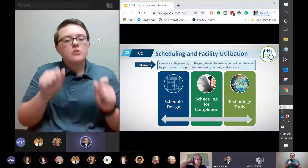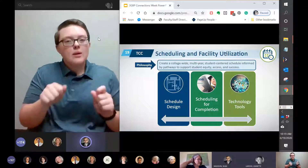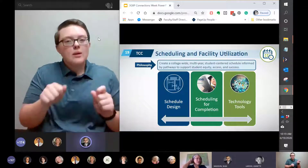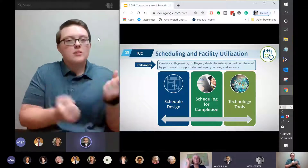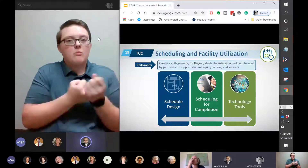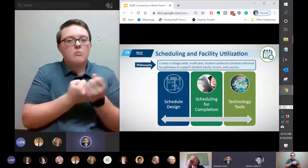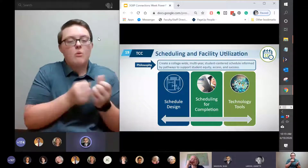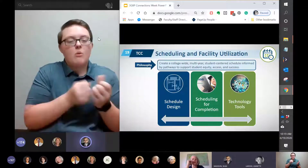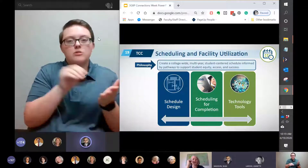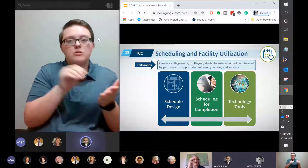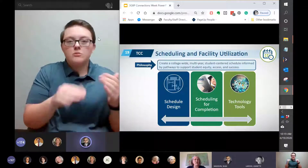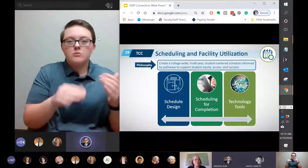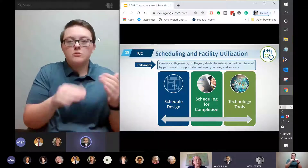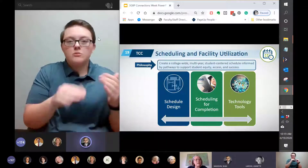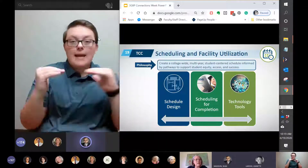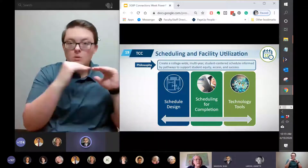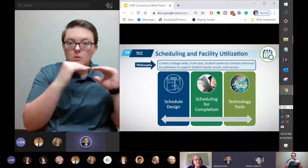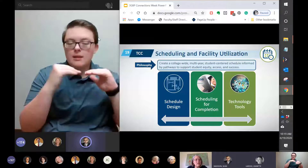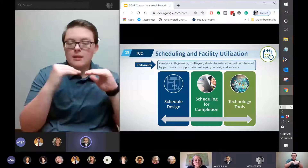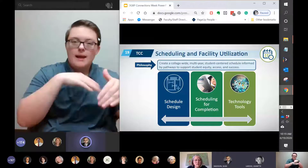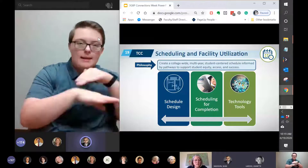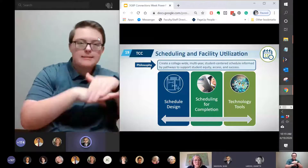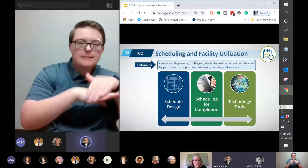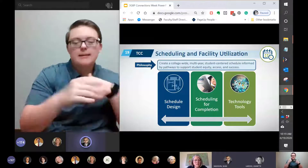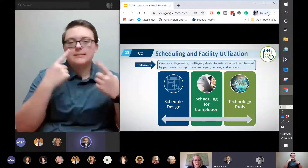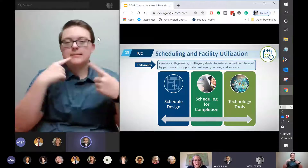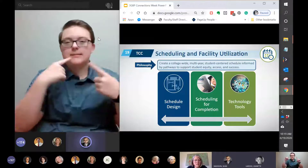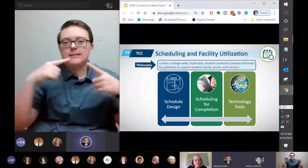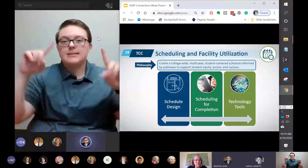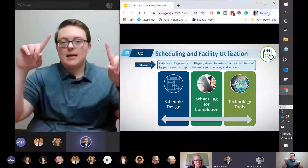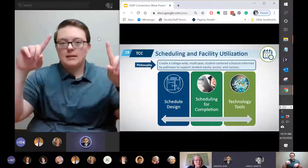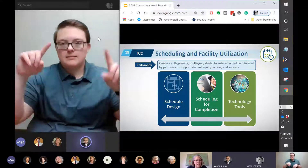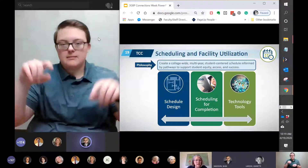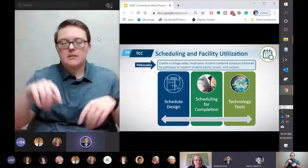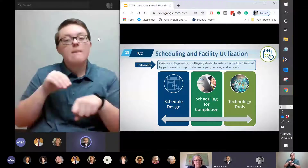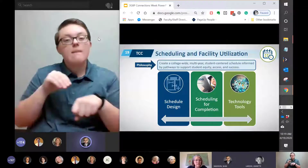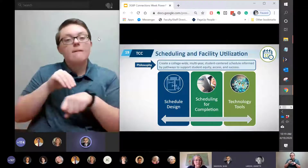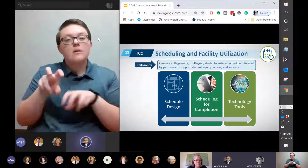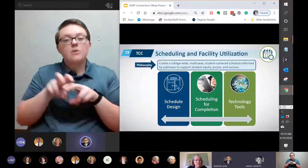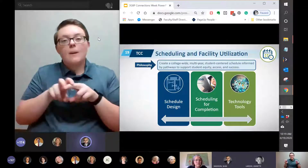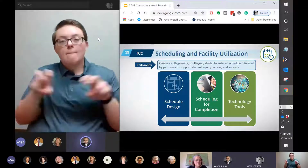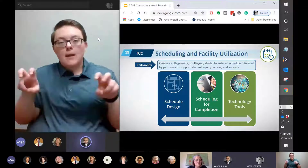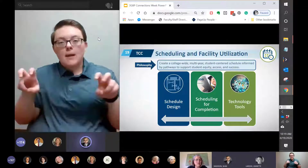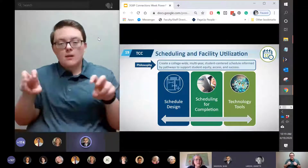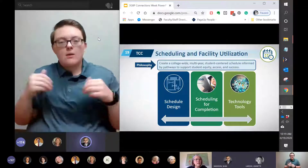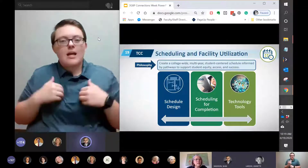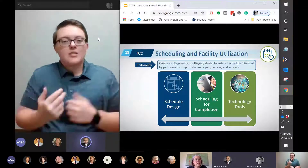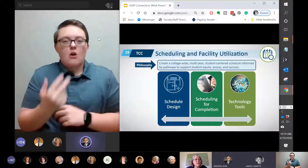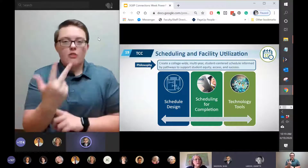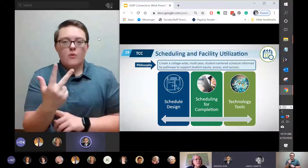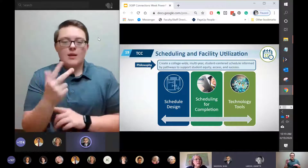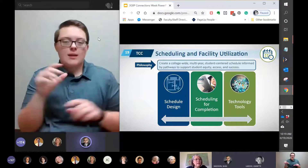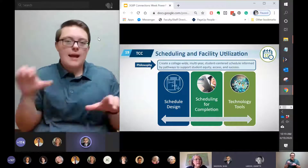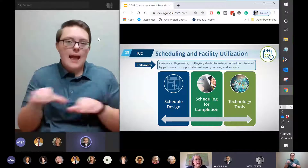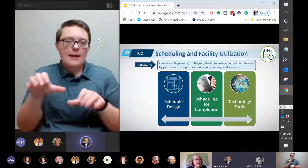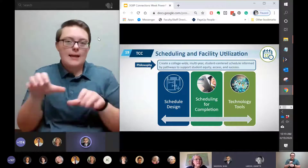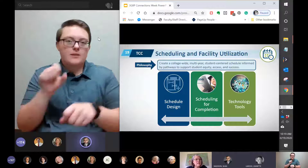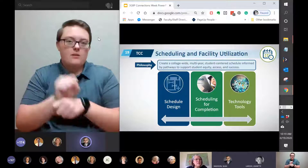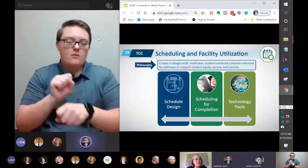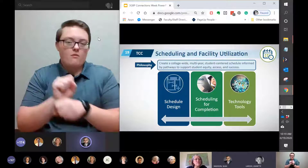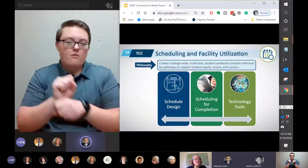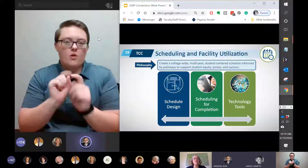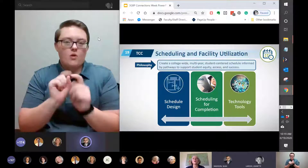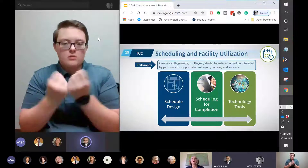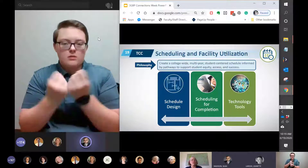and success. The advisory panel's 3 active work teams at this time are schedule